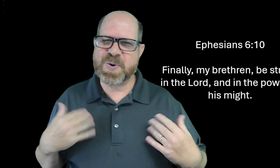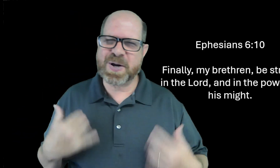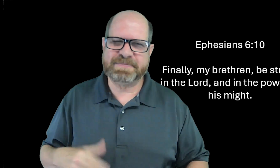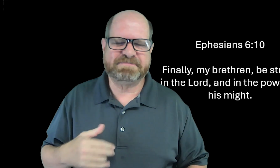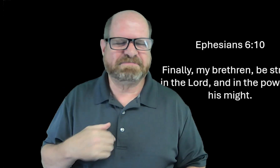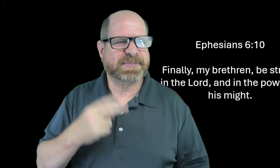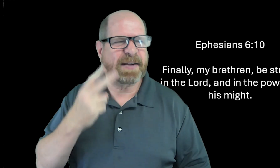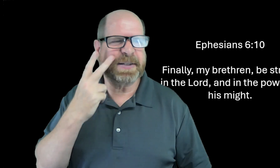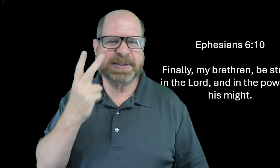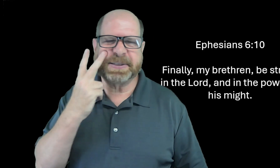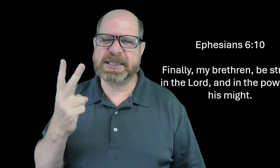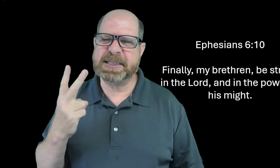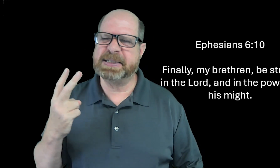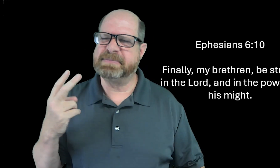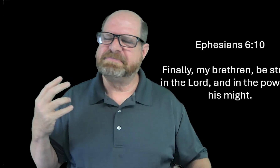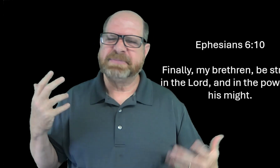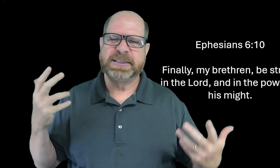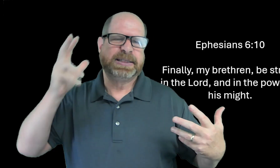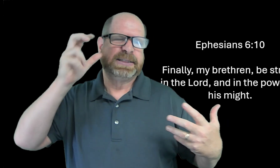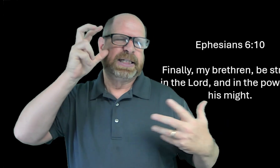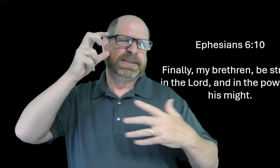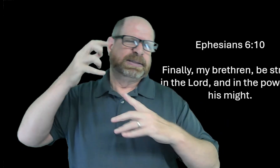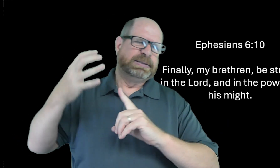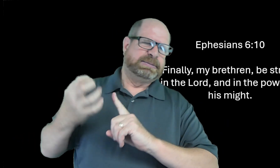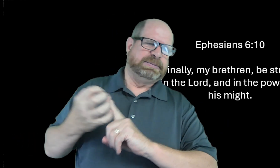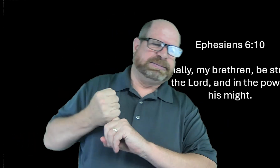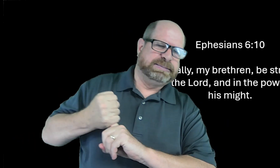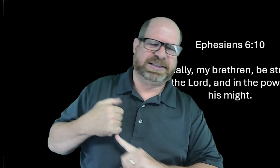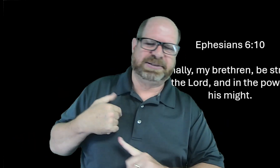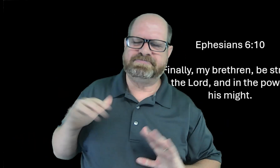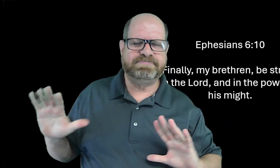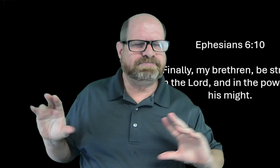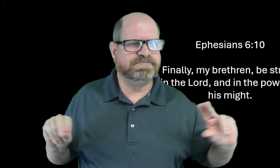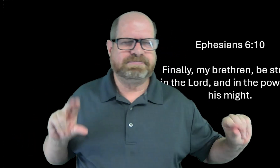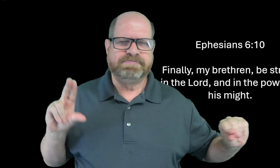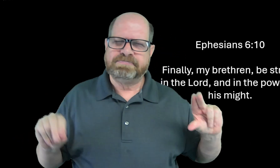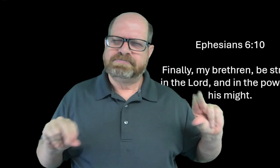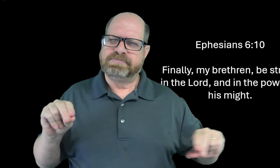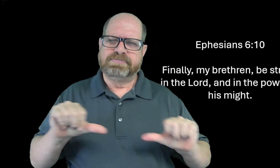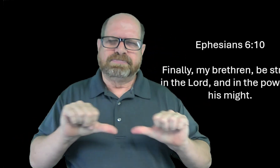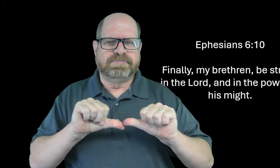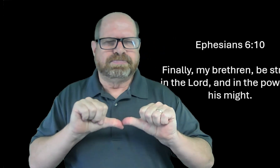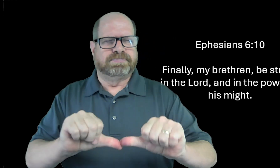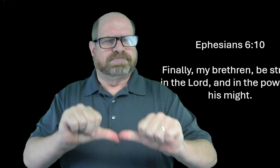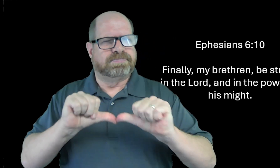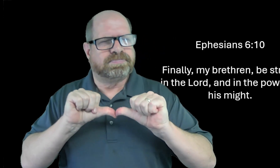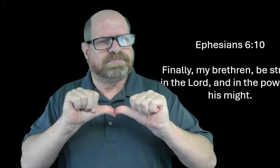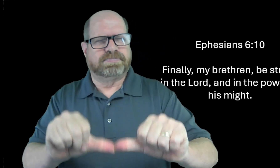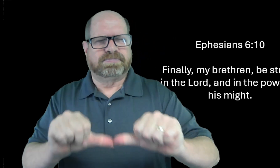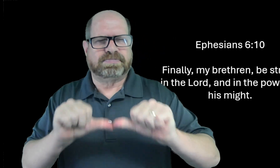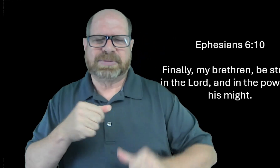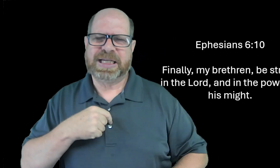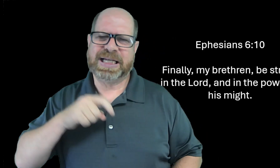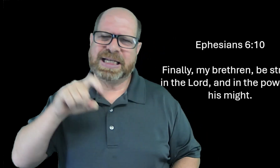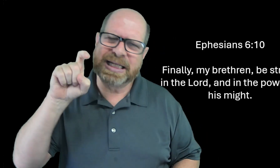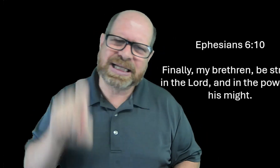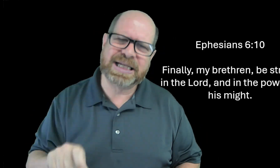these things, and I see that Satan's trying to attack me, but I have to